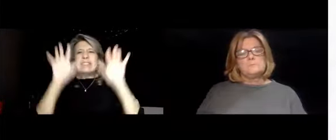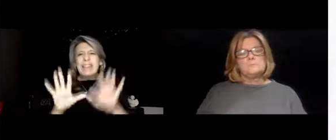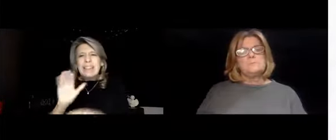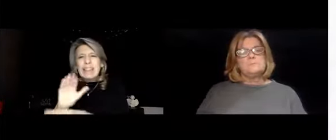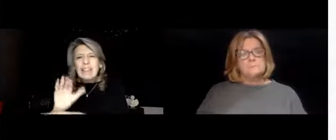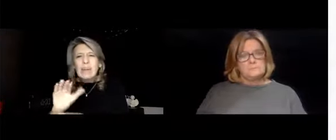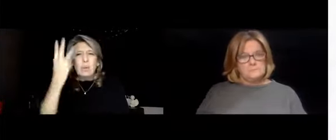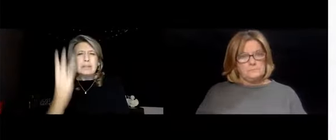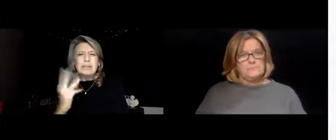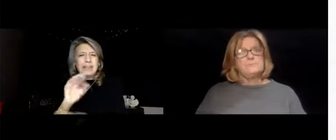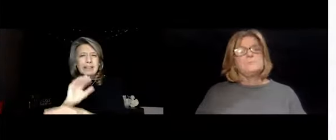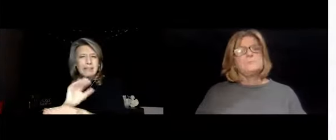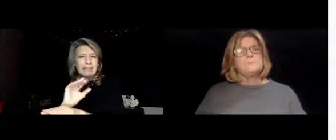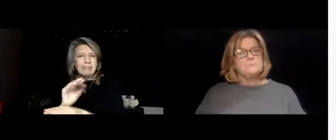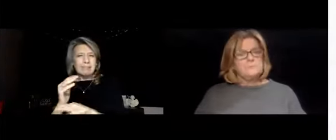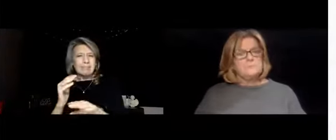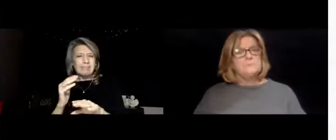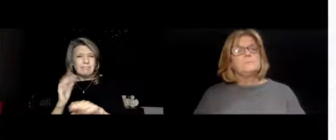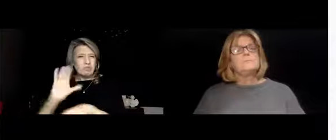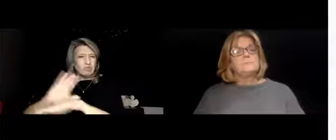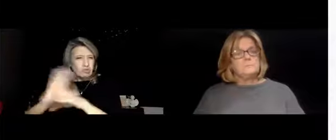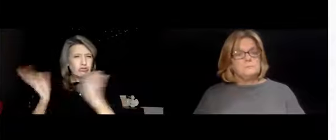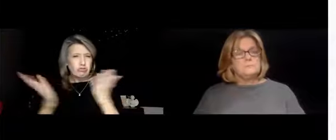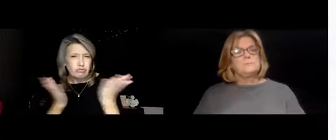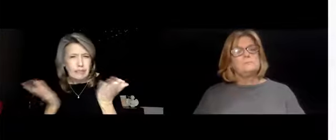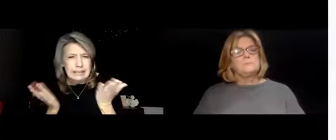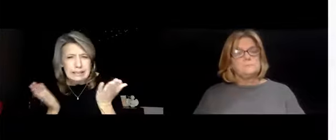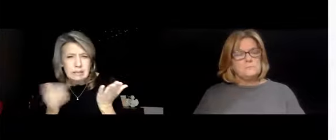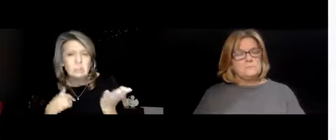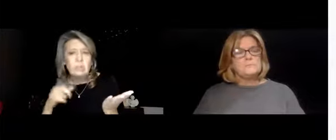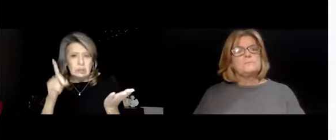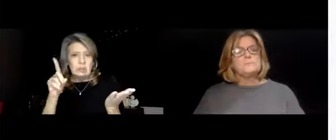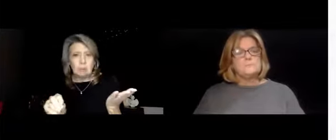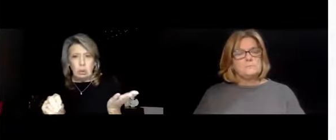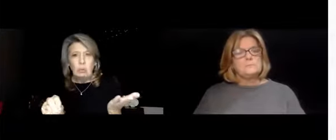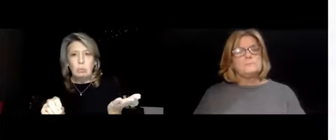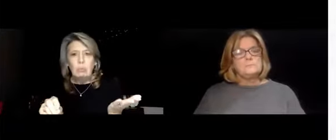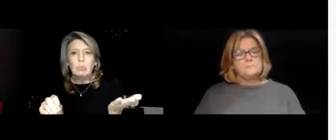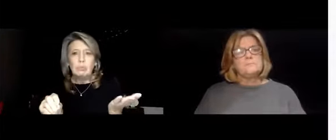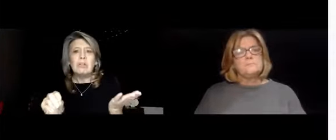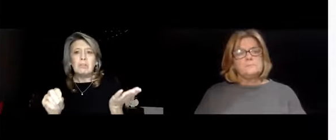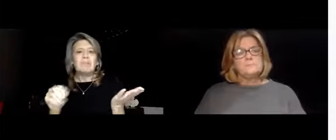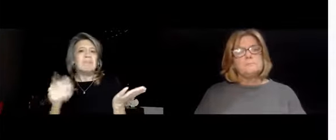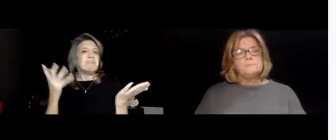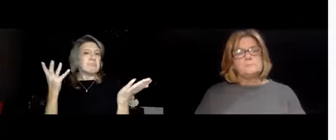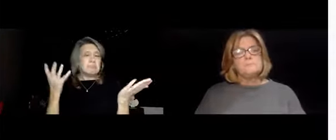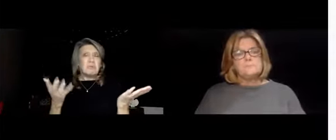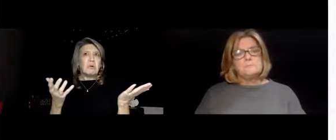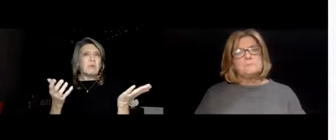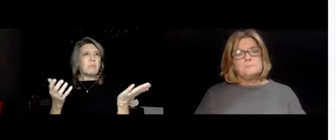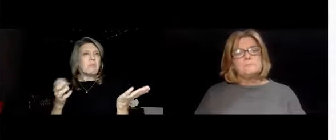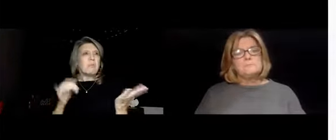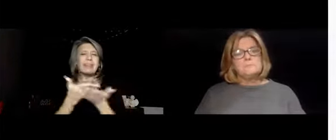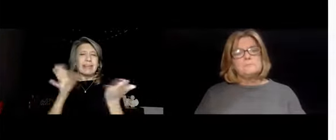What else is there? Sunday evening, Wednesday evening events that go on in the church. Those are other things I